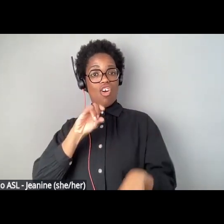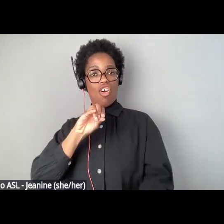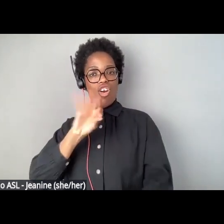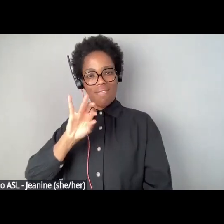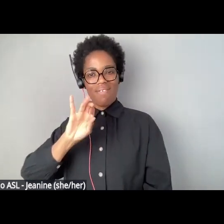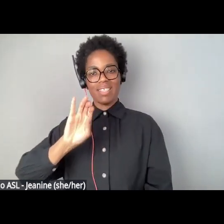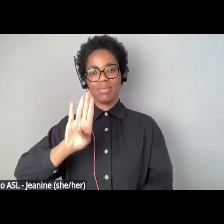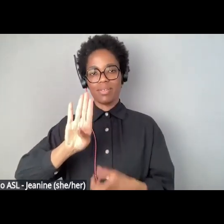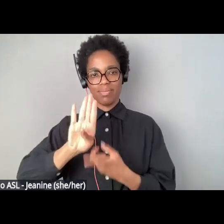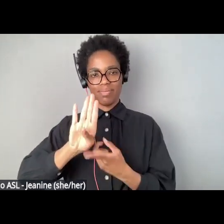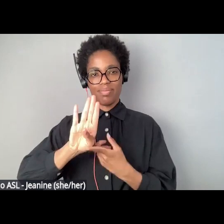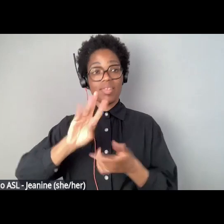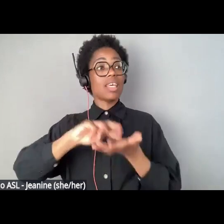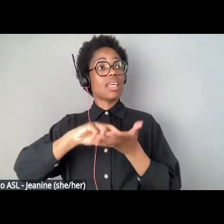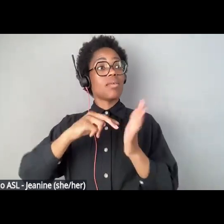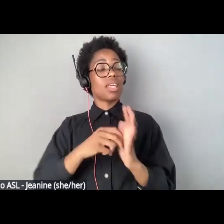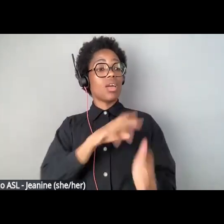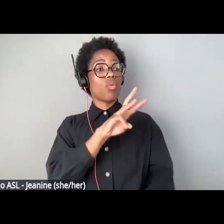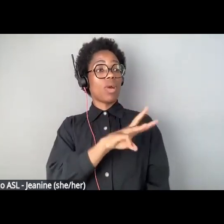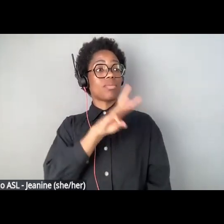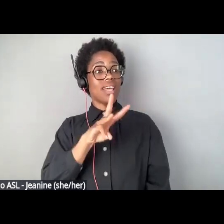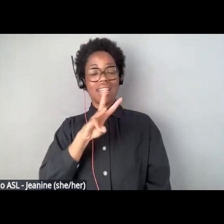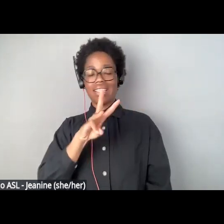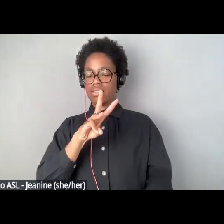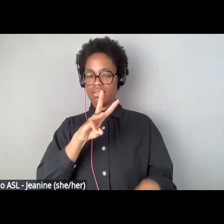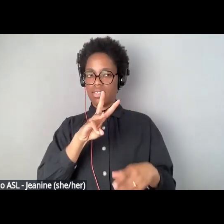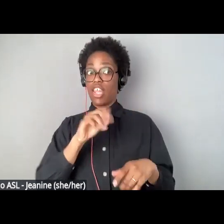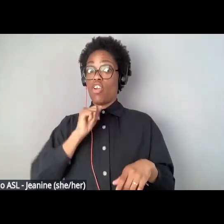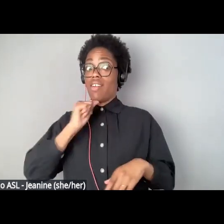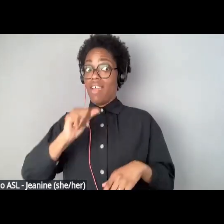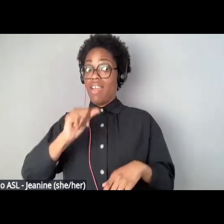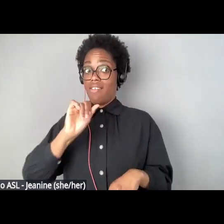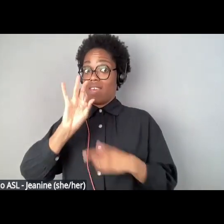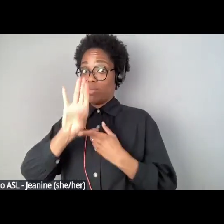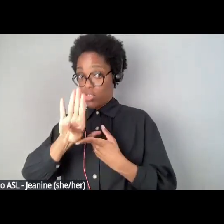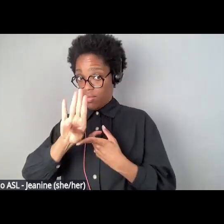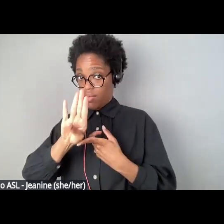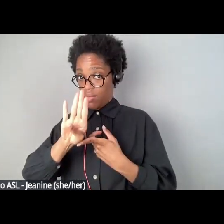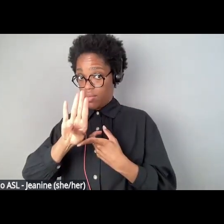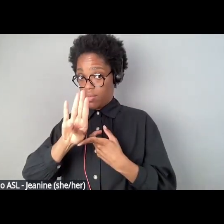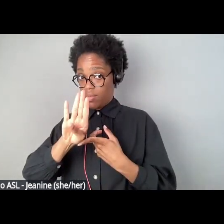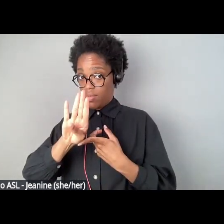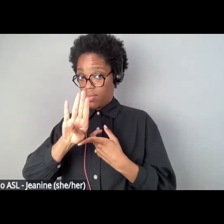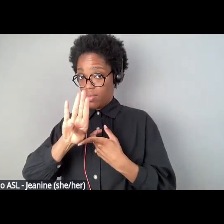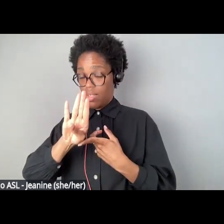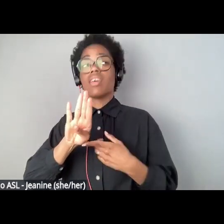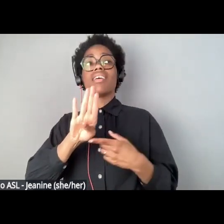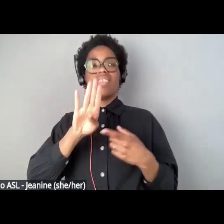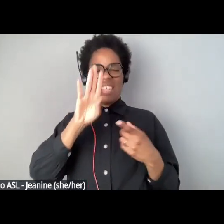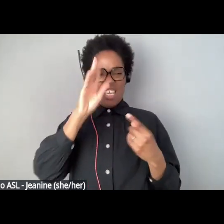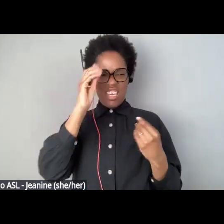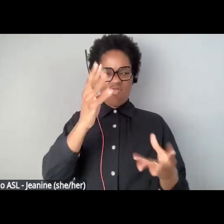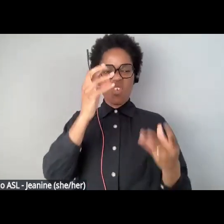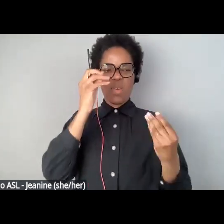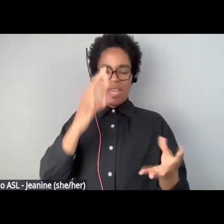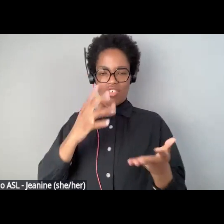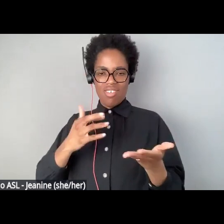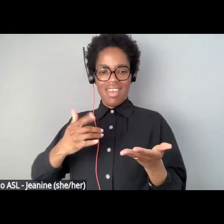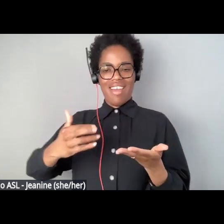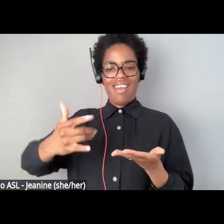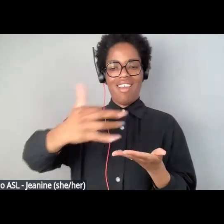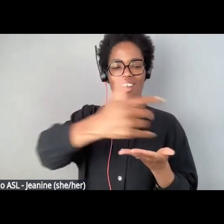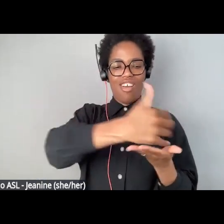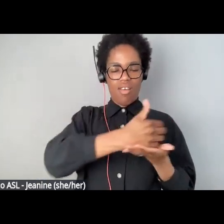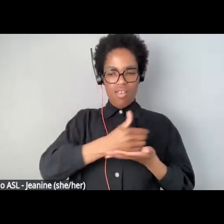from non-Facebook websites that you visit. That websites that you visit that aren't Facebook are sending information back to